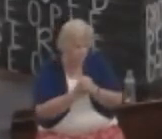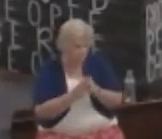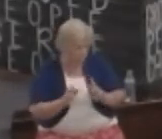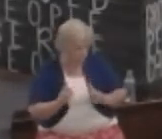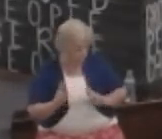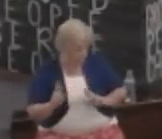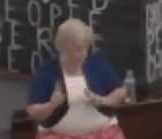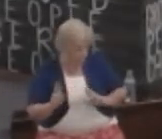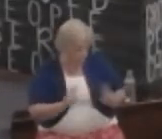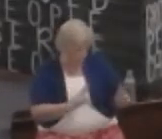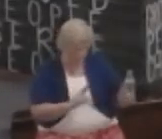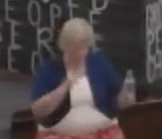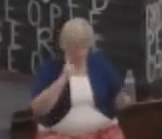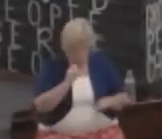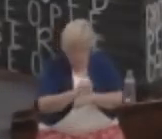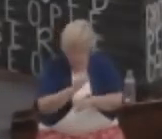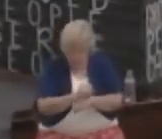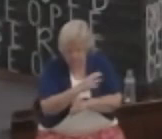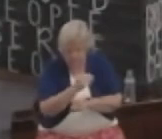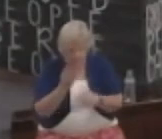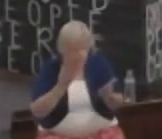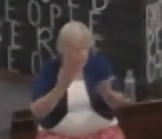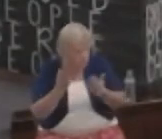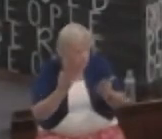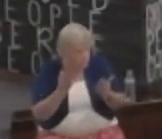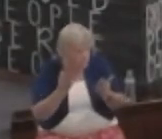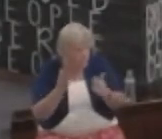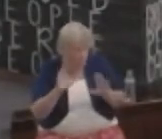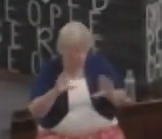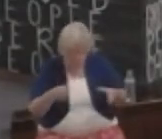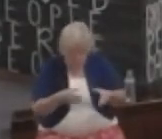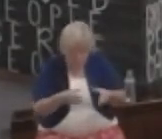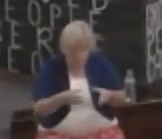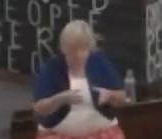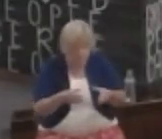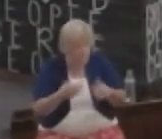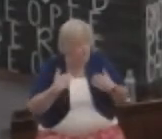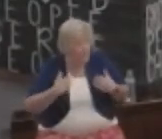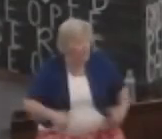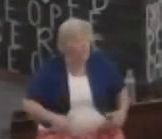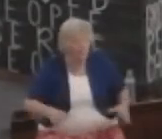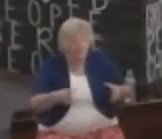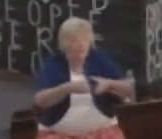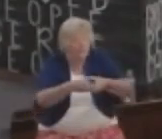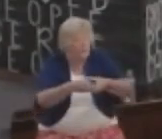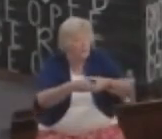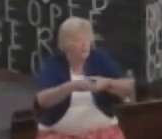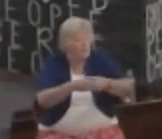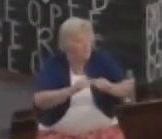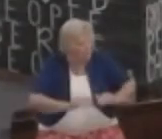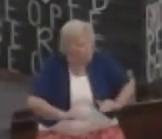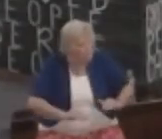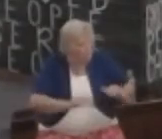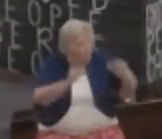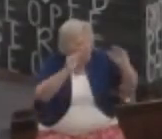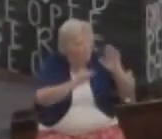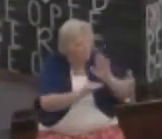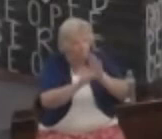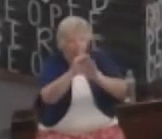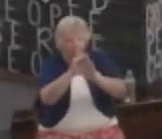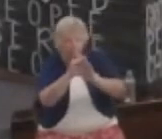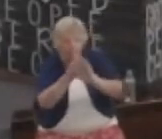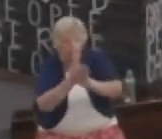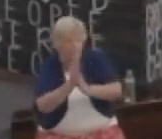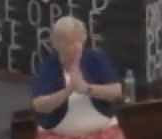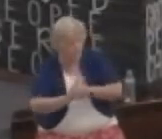for works of service so that the body of Christ may be built up until we reach unity in faith and in the knowledge of the Son of God and